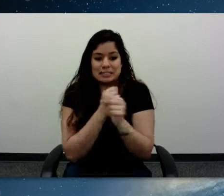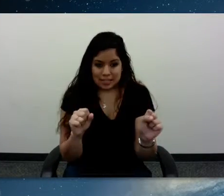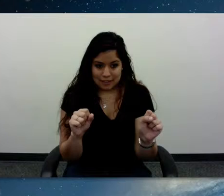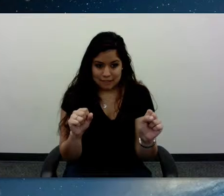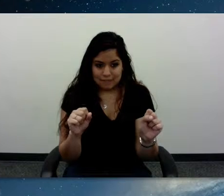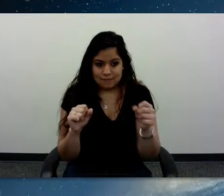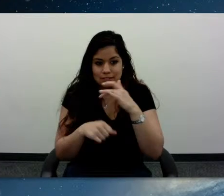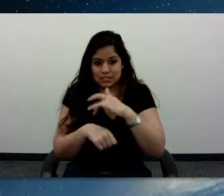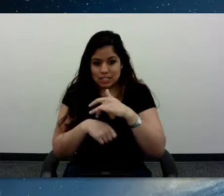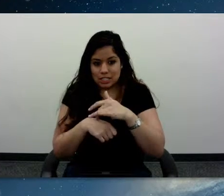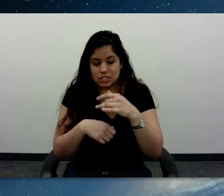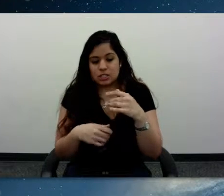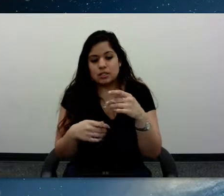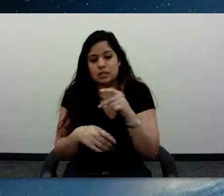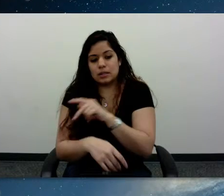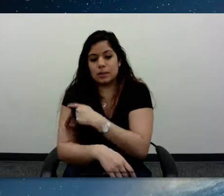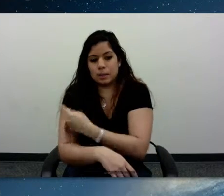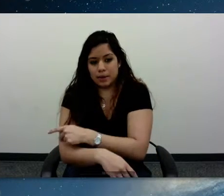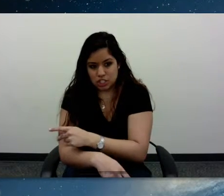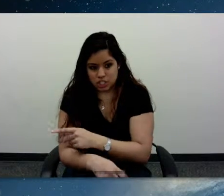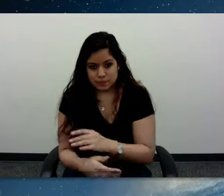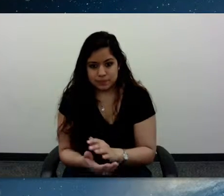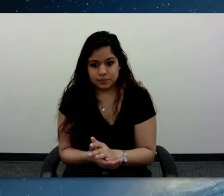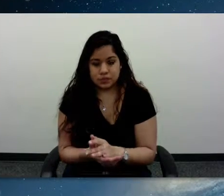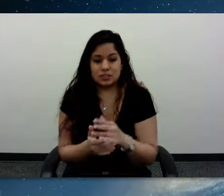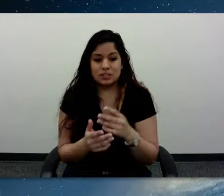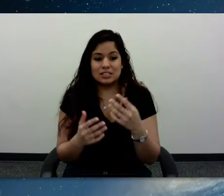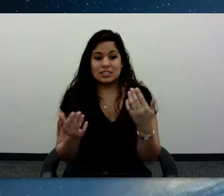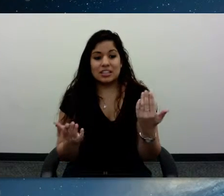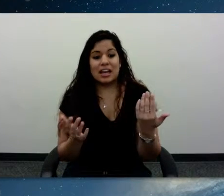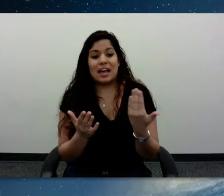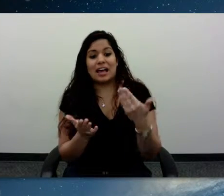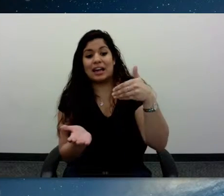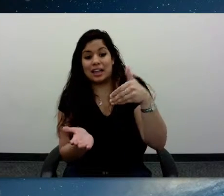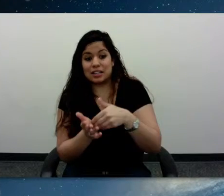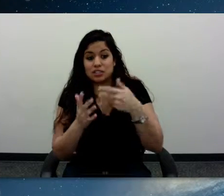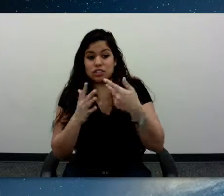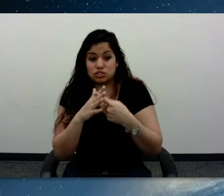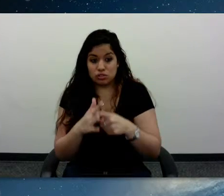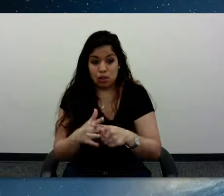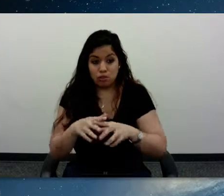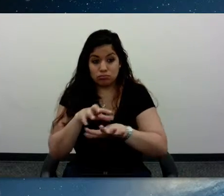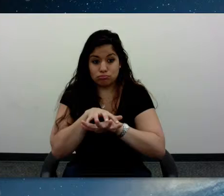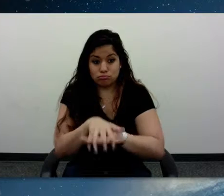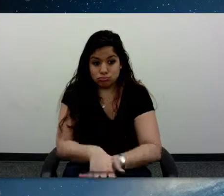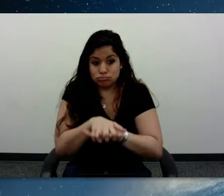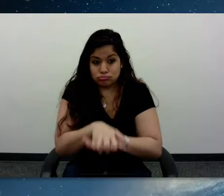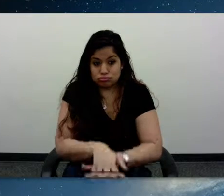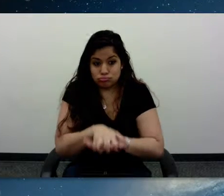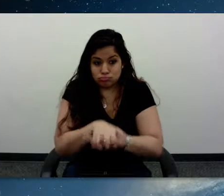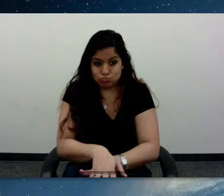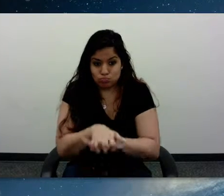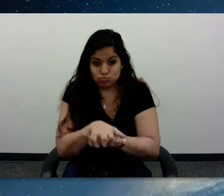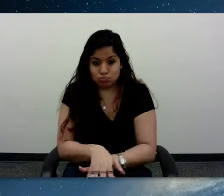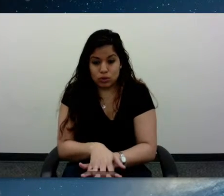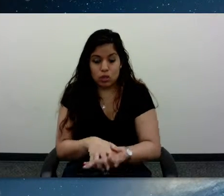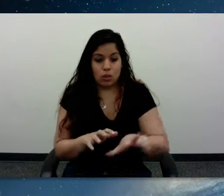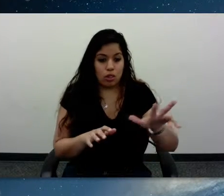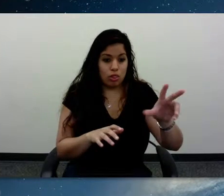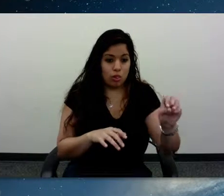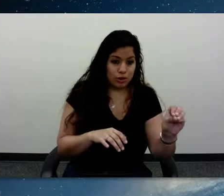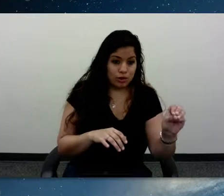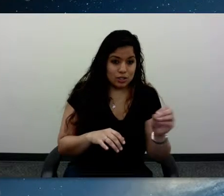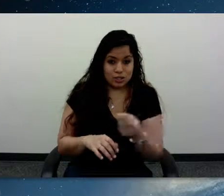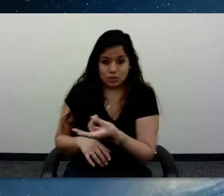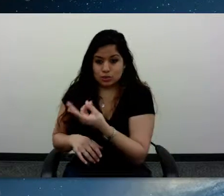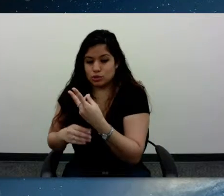breaths. So then I'm going to go ahead and I'm going to start again with my compressions. I'm going to do 30 and 2. Now I close